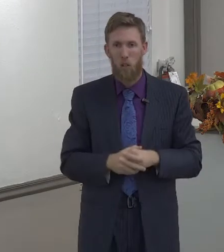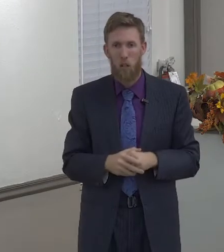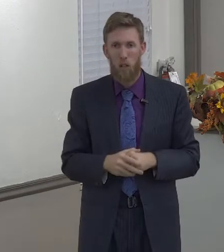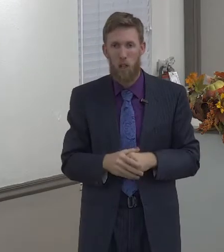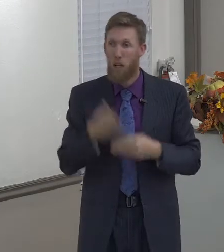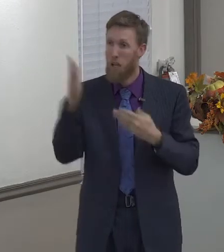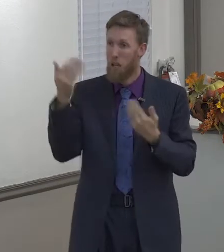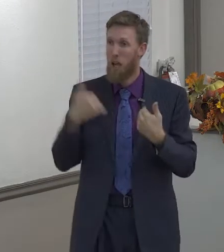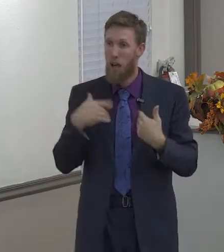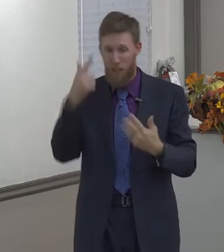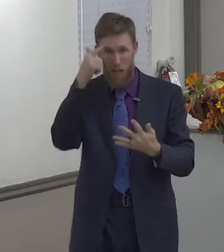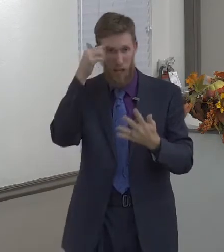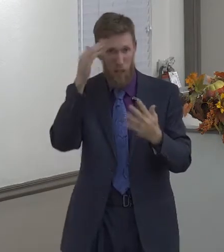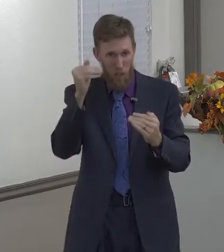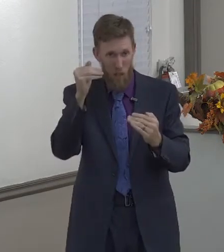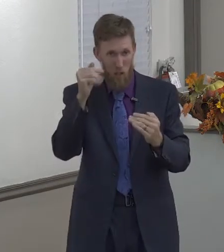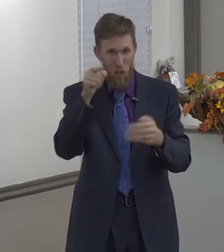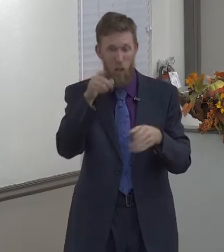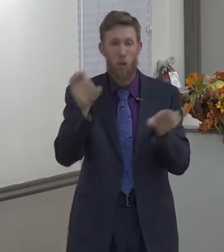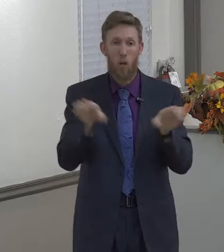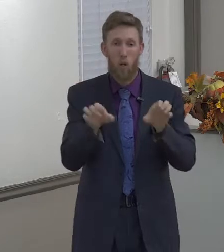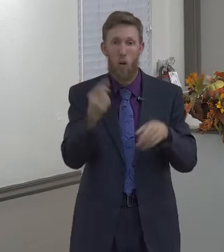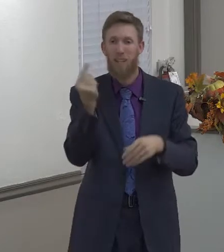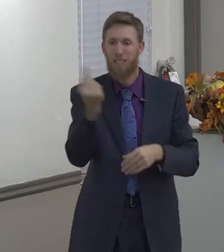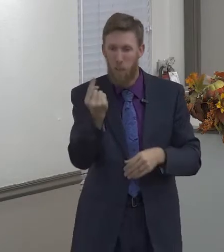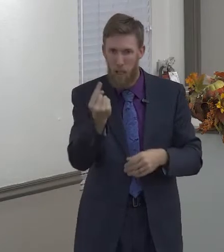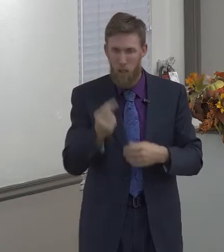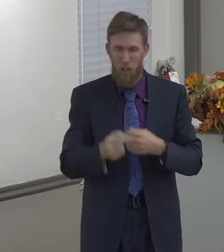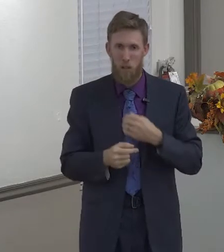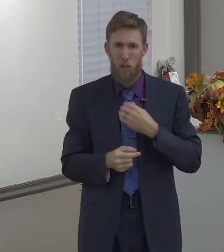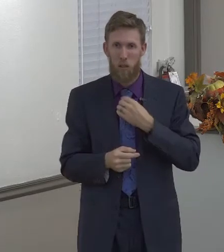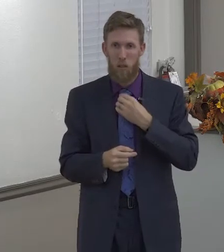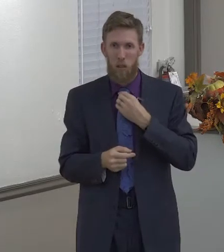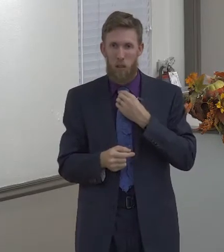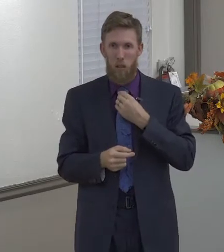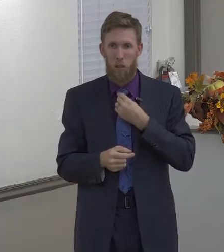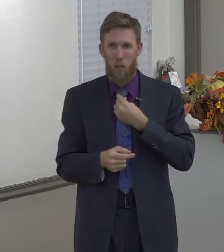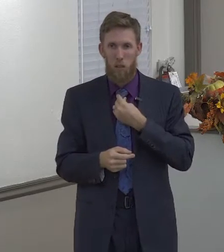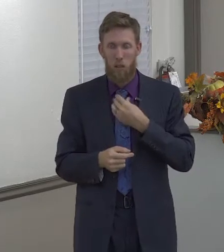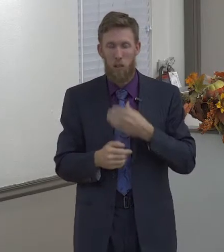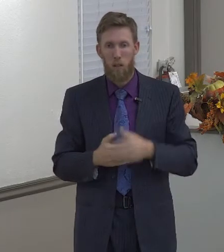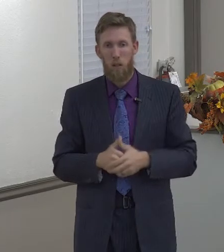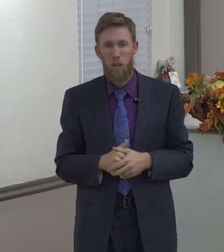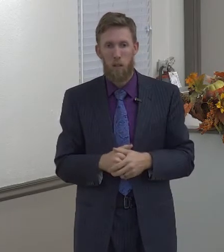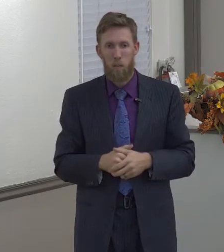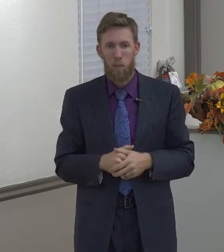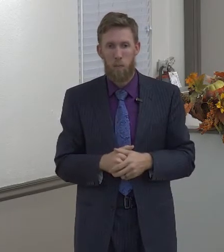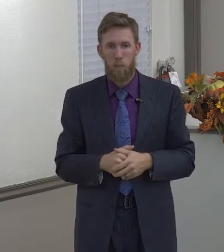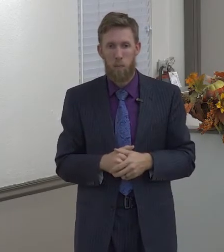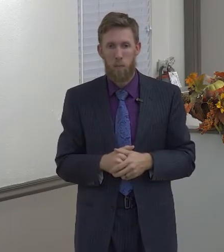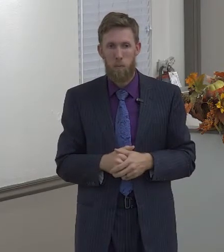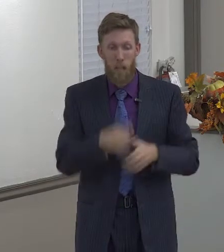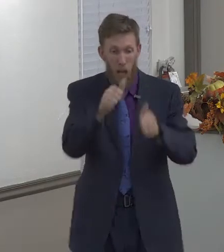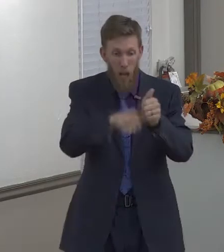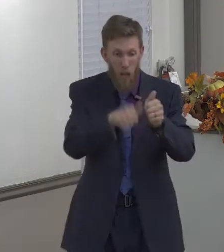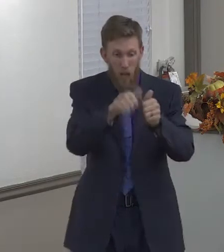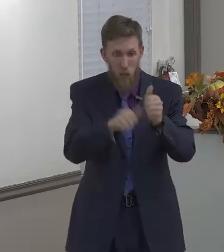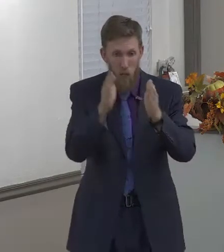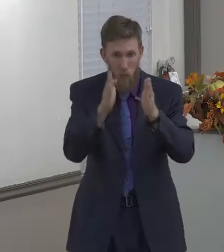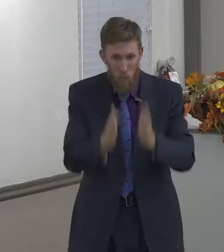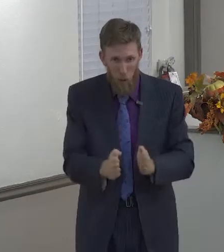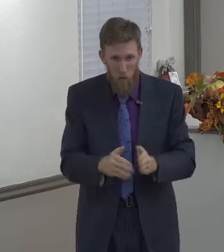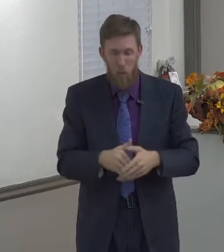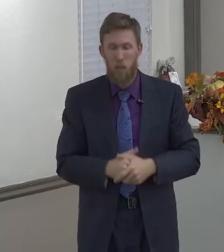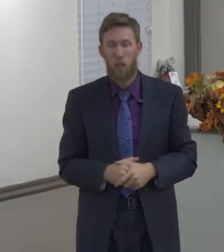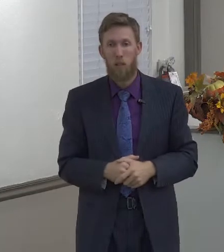one. Well, it's not the most prominent position. It seems like it's